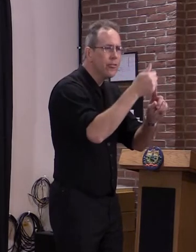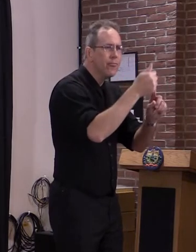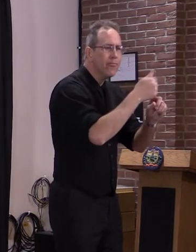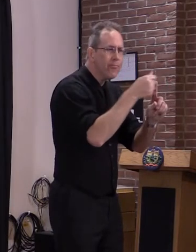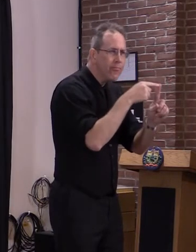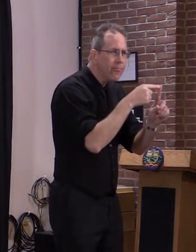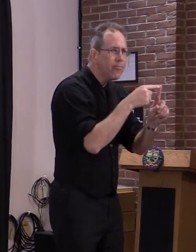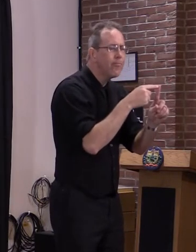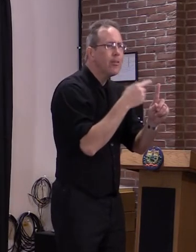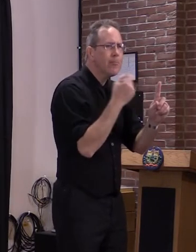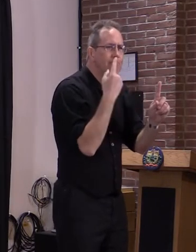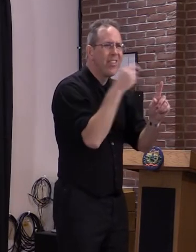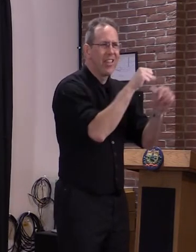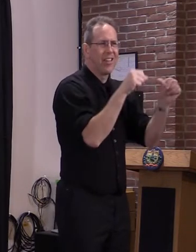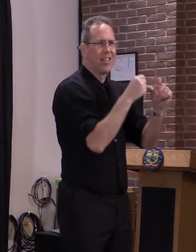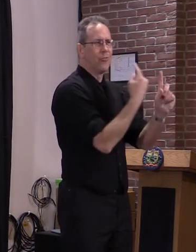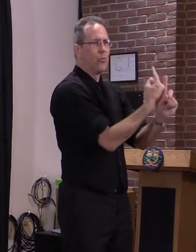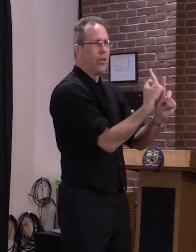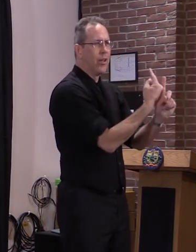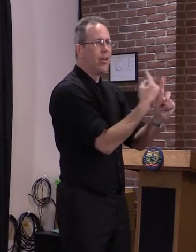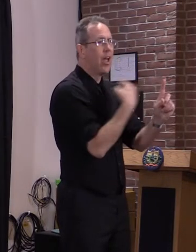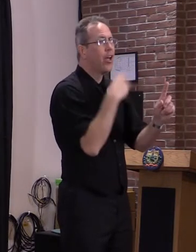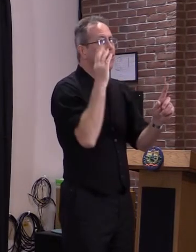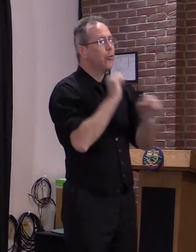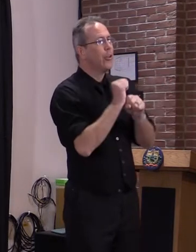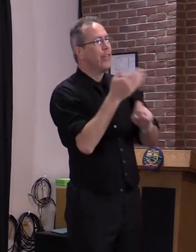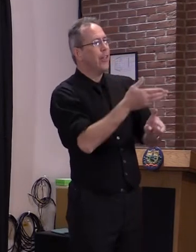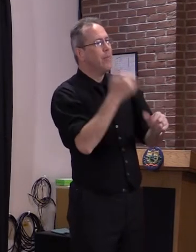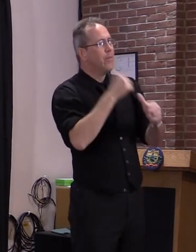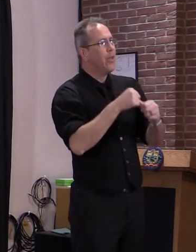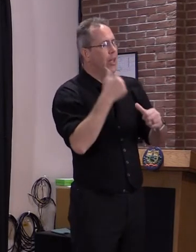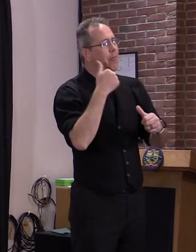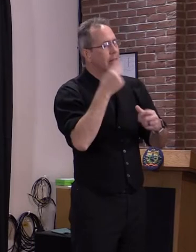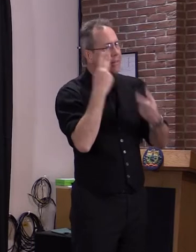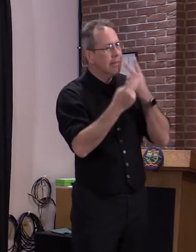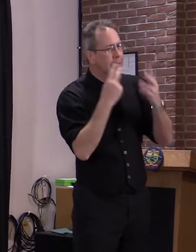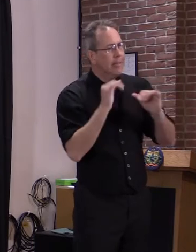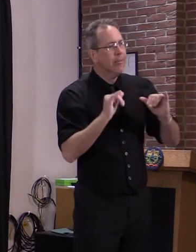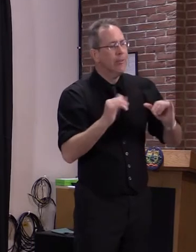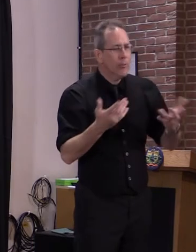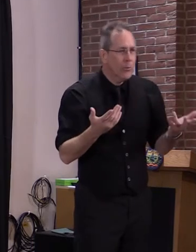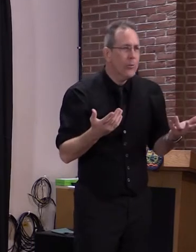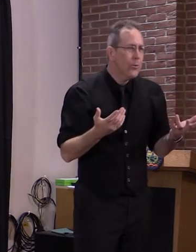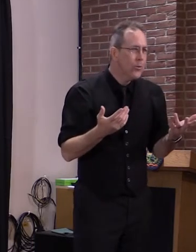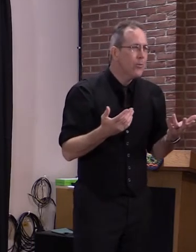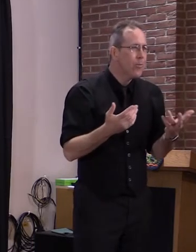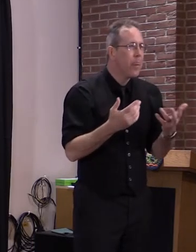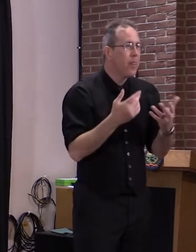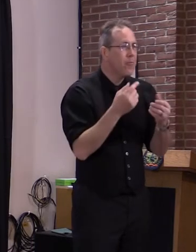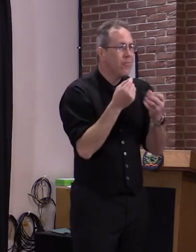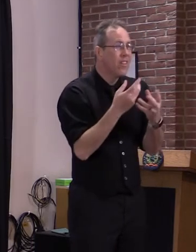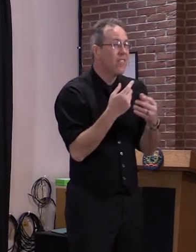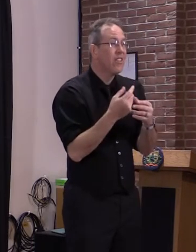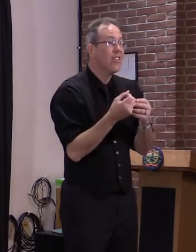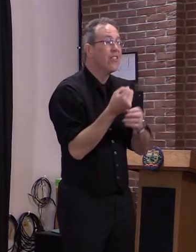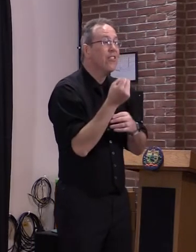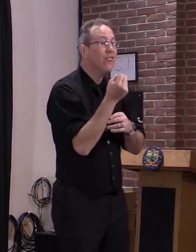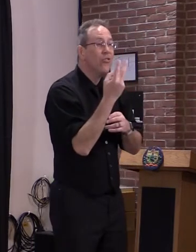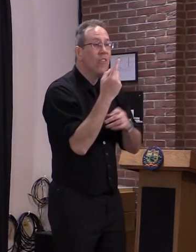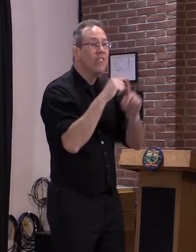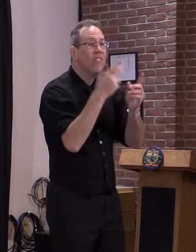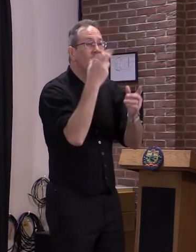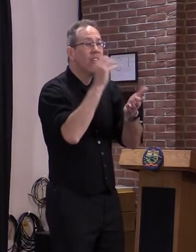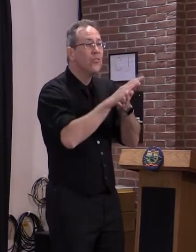surprised to find that they're basically trying to manage the academic programs from 12 different sending high schools. And each of those high schools has